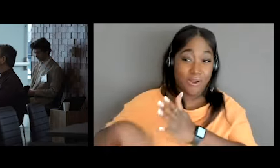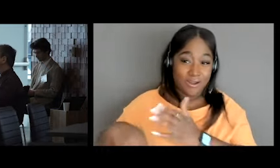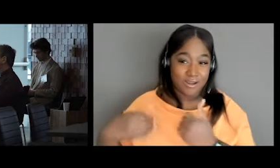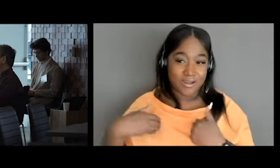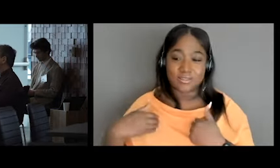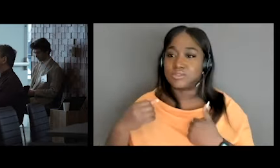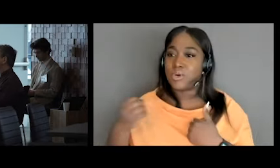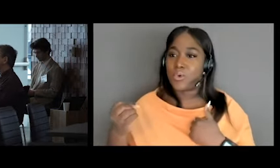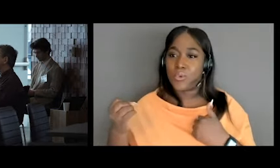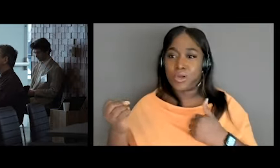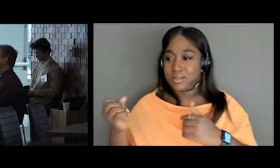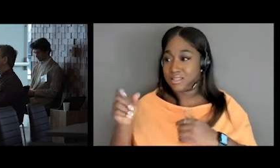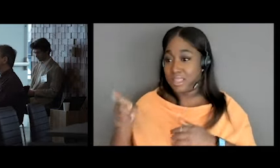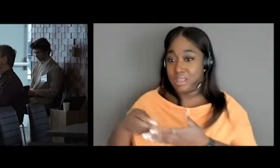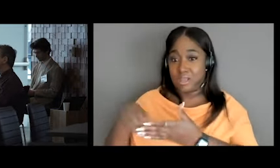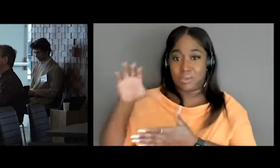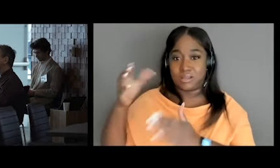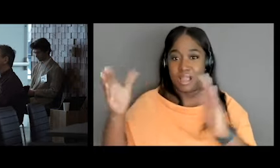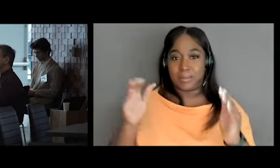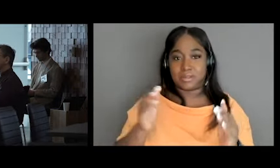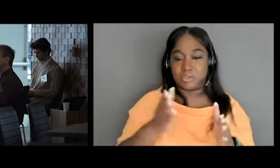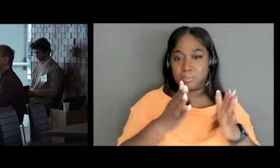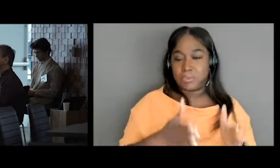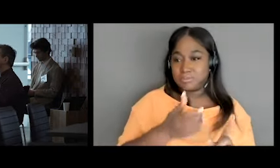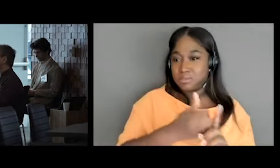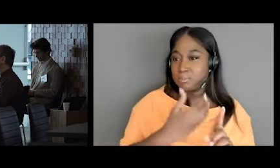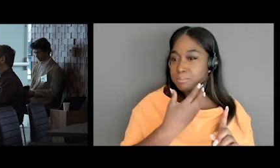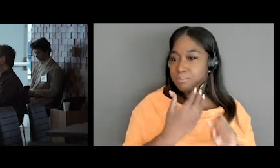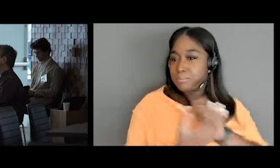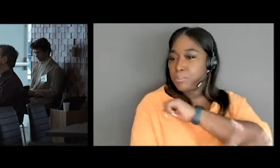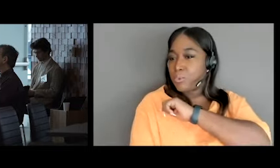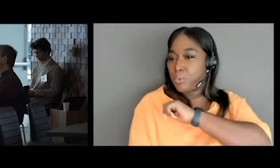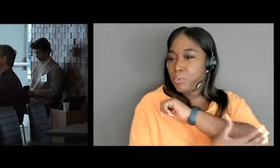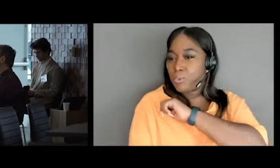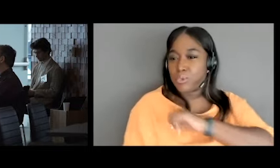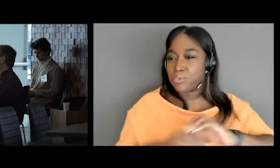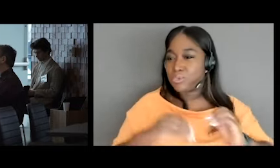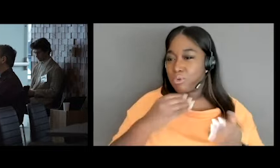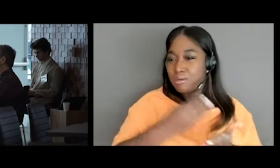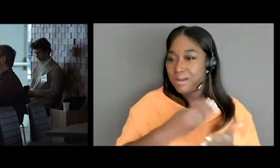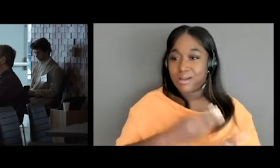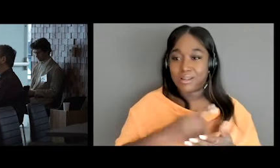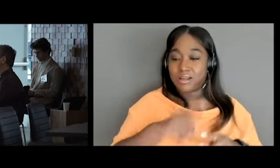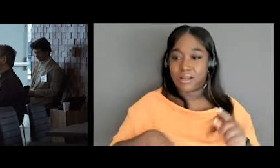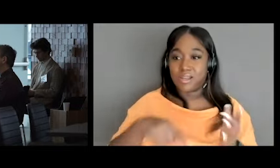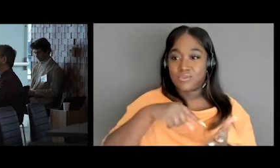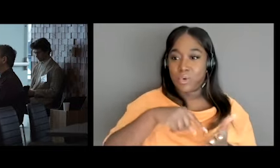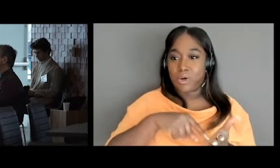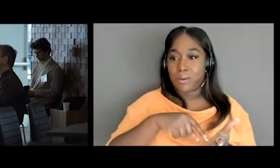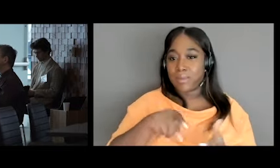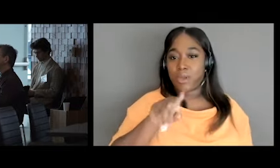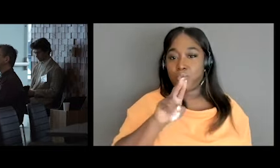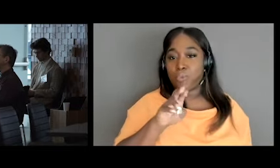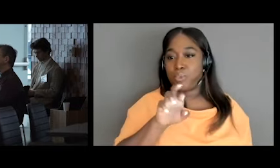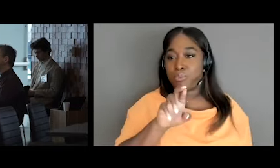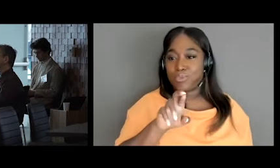poor, lives, has no money, can't afford an Uber ride or whatever, which might be available.